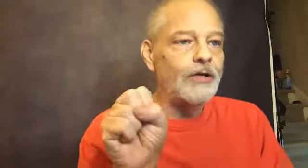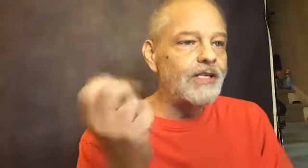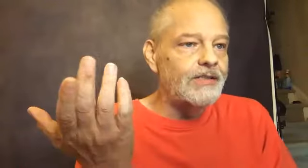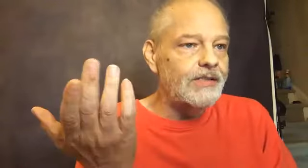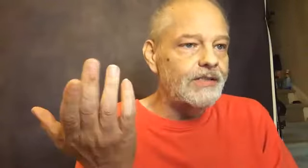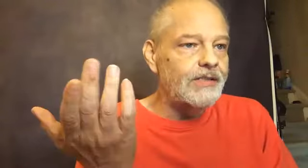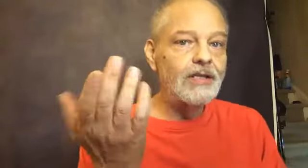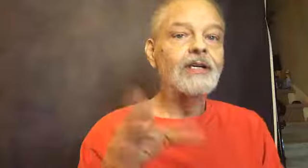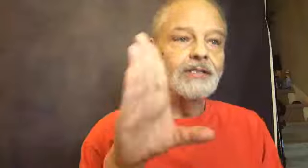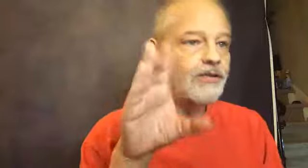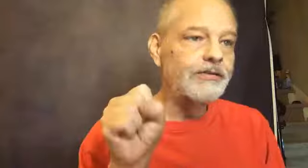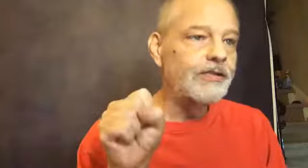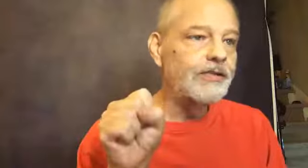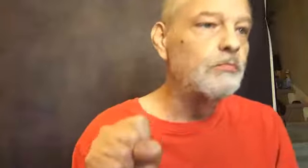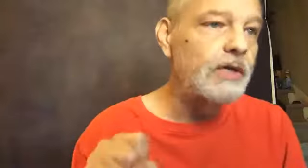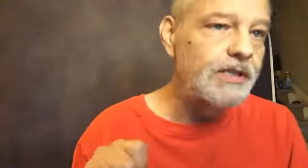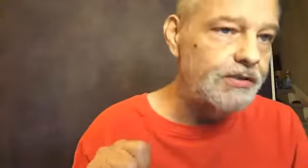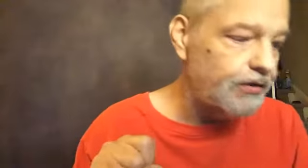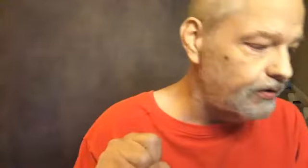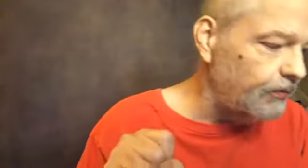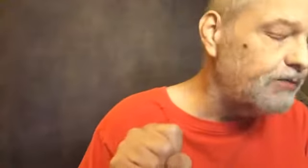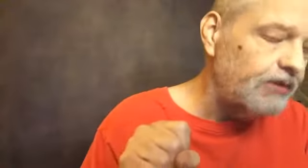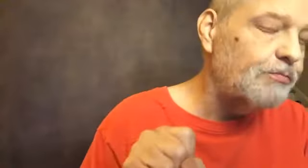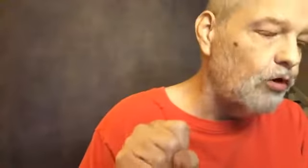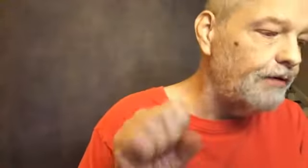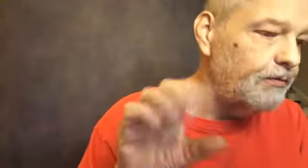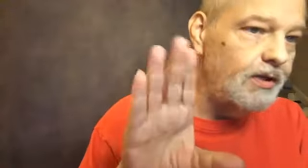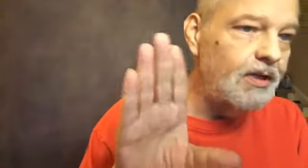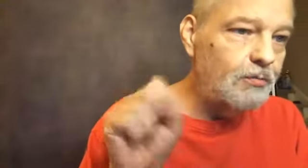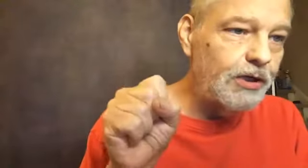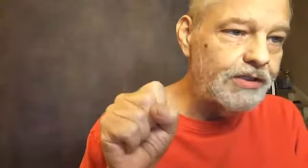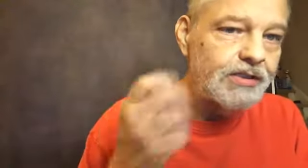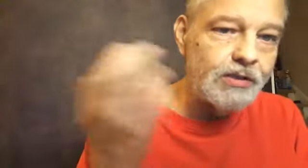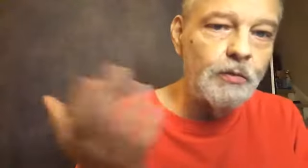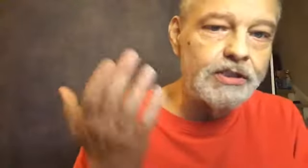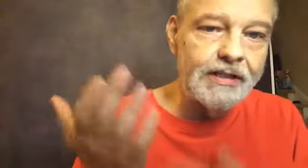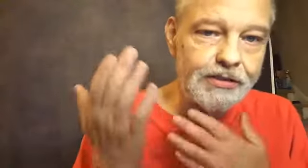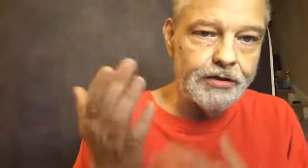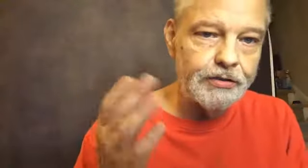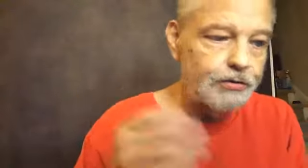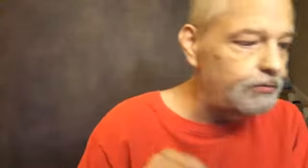easy this is. So you'll see this much easier, much more often, because it's just so much easier to do.